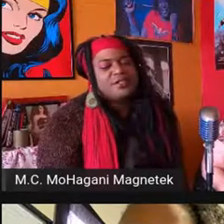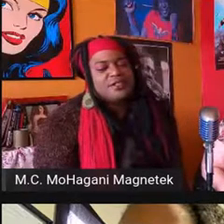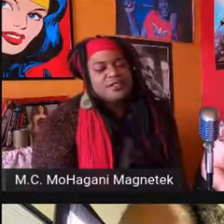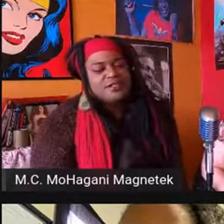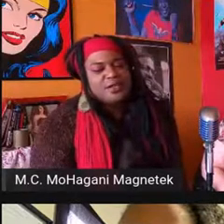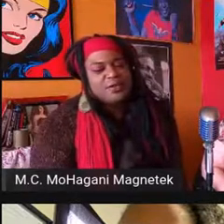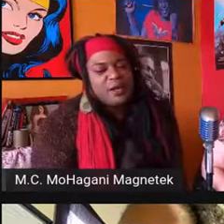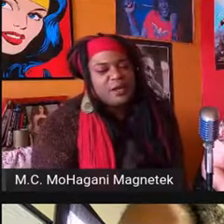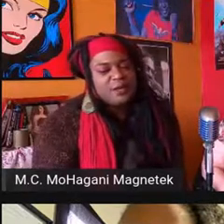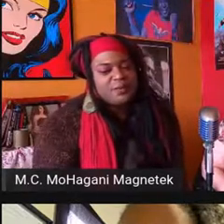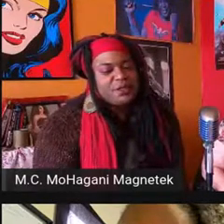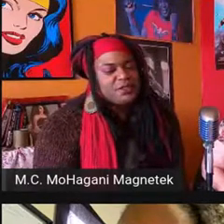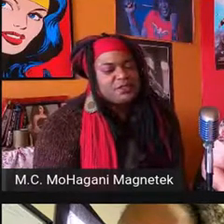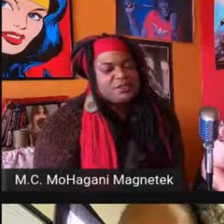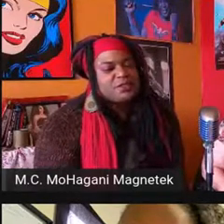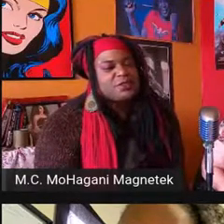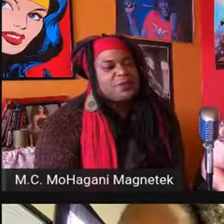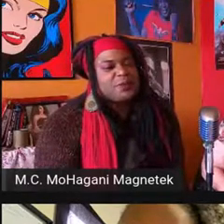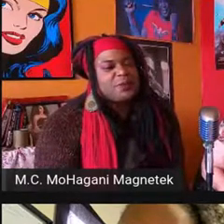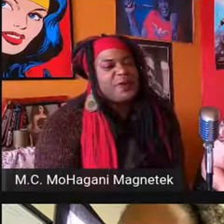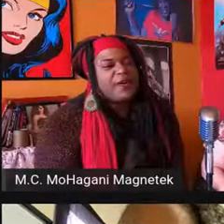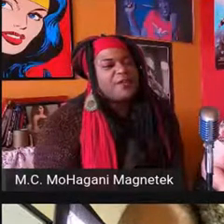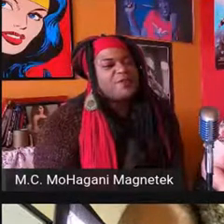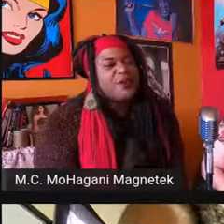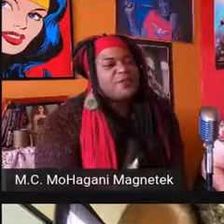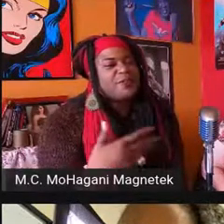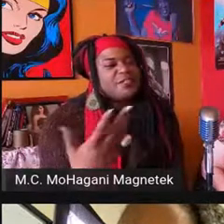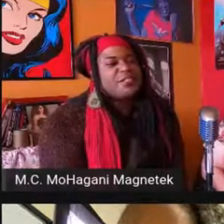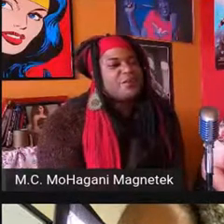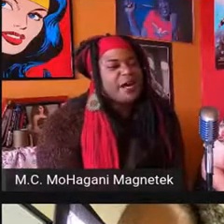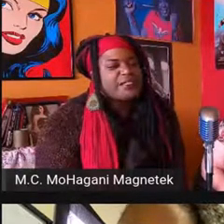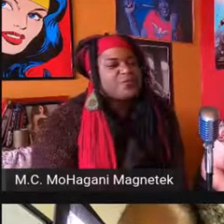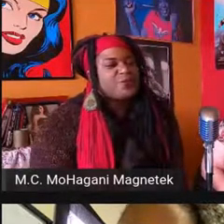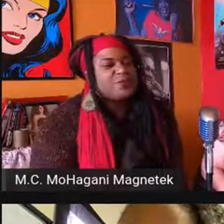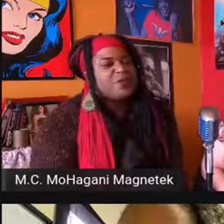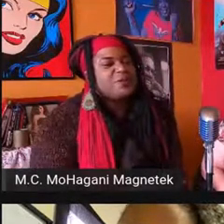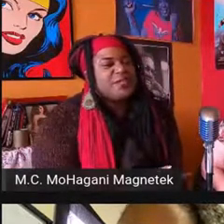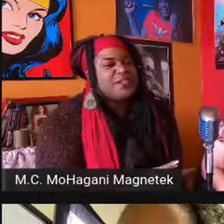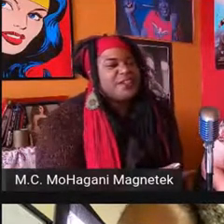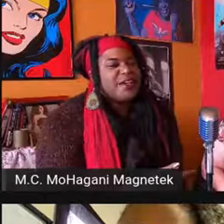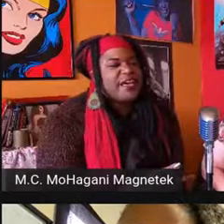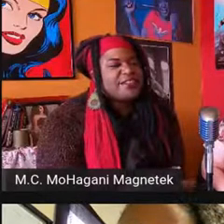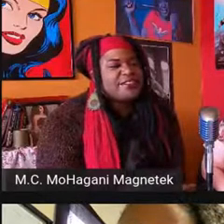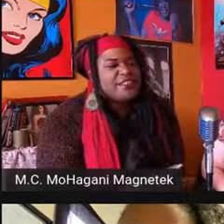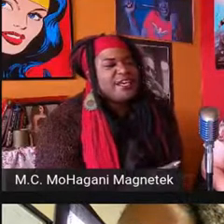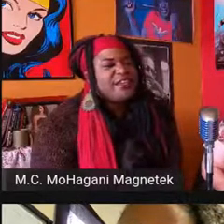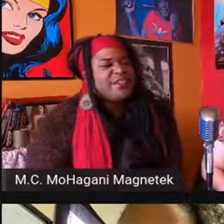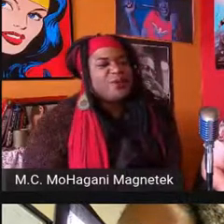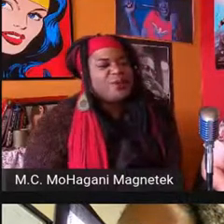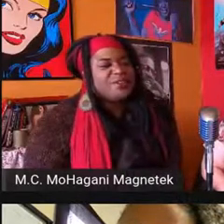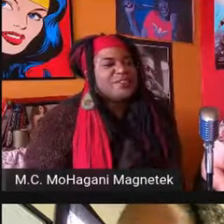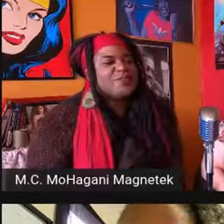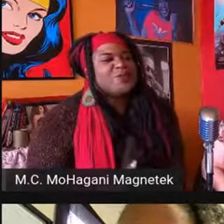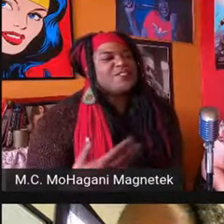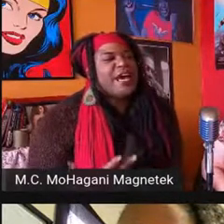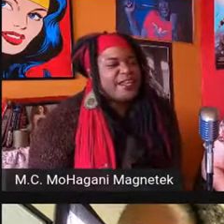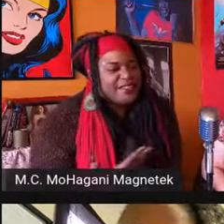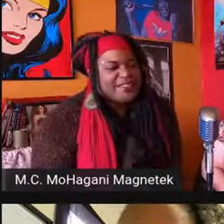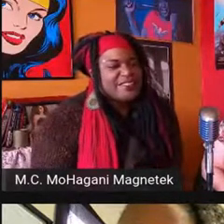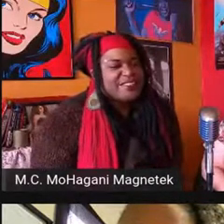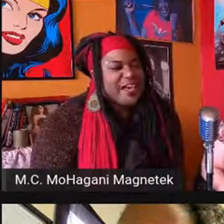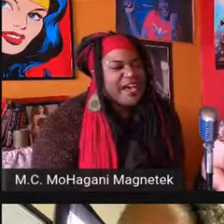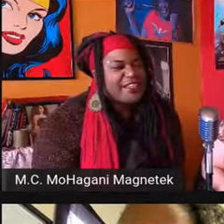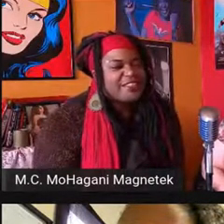lotion. Mm-hmm. So it's just really profound. And like we were sitting here watching the film, and you know, Annis is like going to just